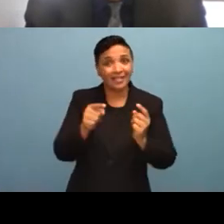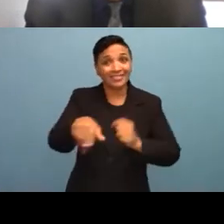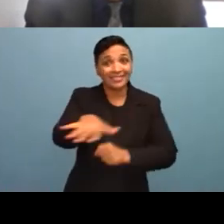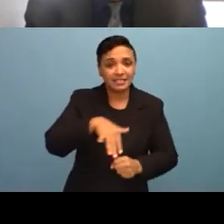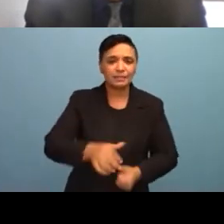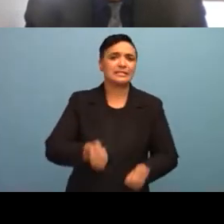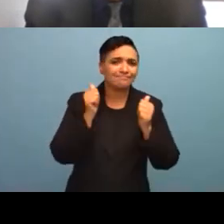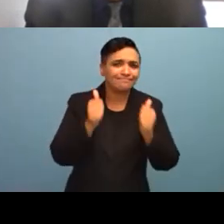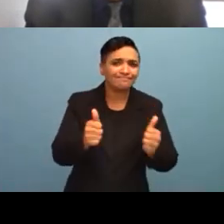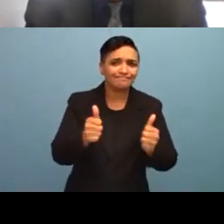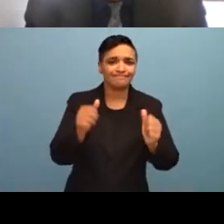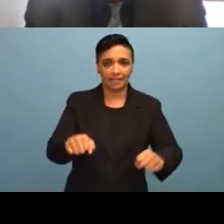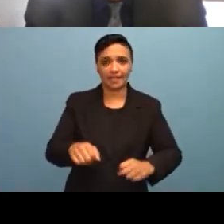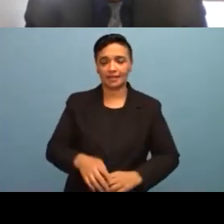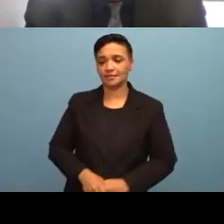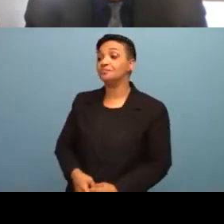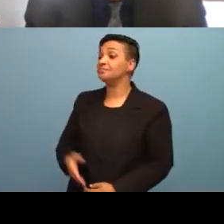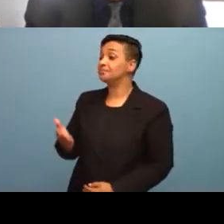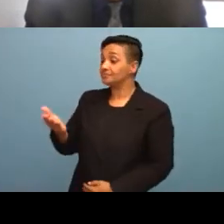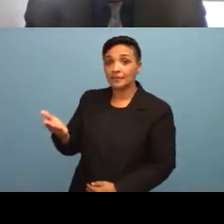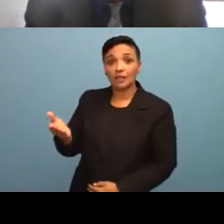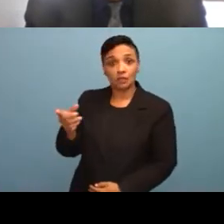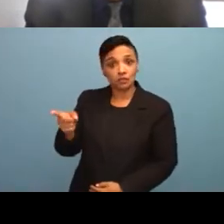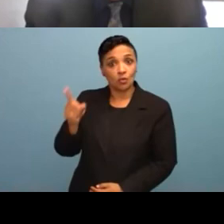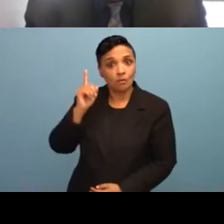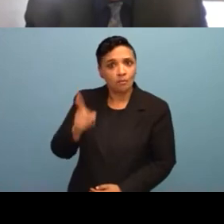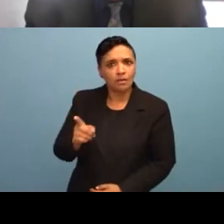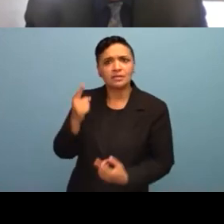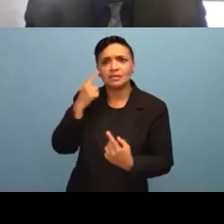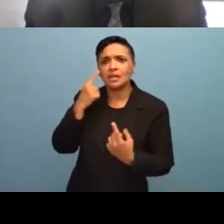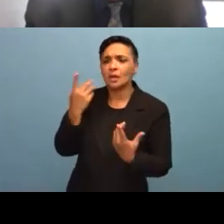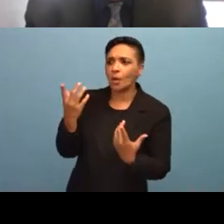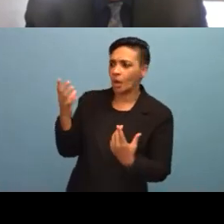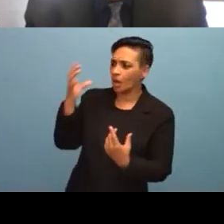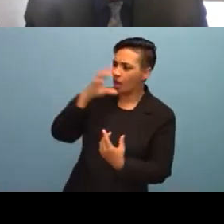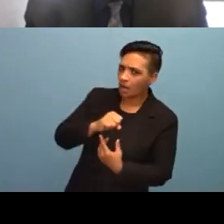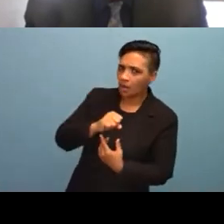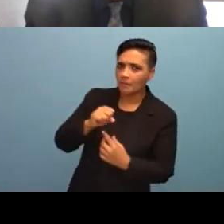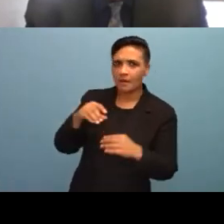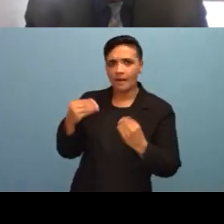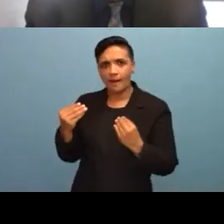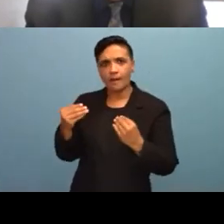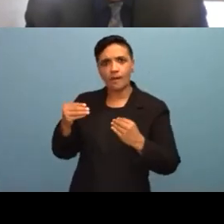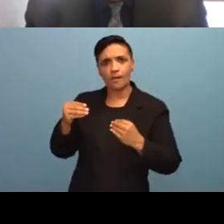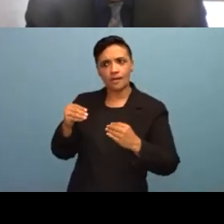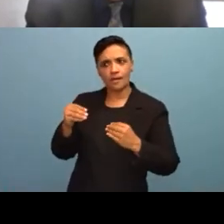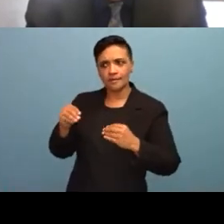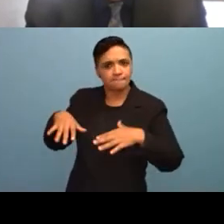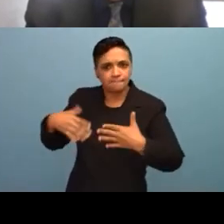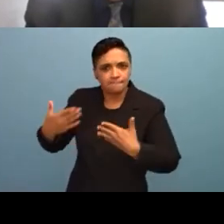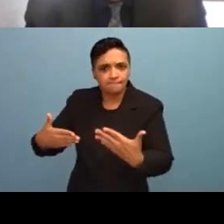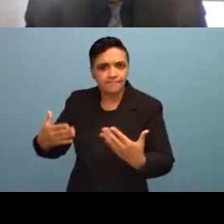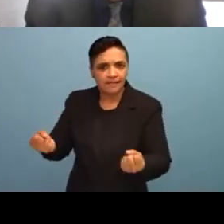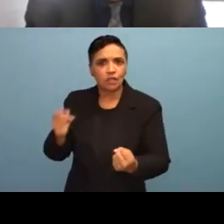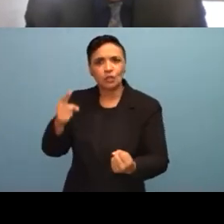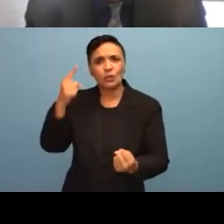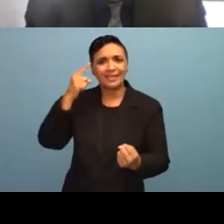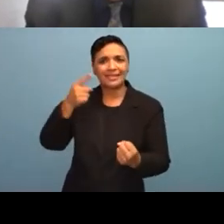And presumably there must be misconceptions that then get in the way of adoption. Anyone that you would call